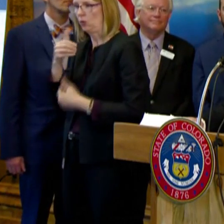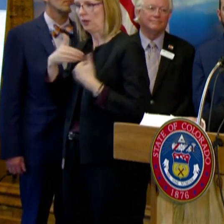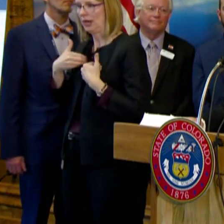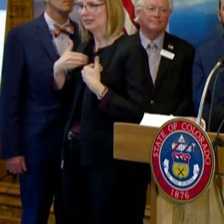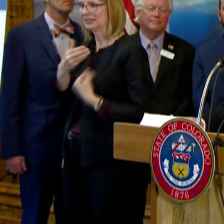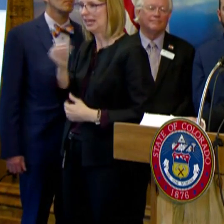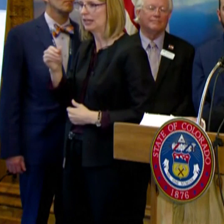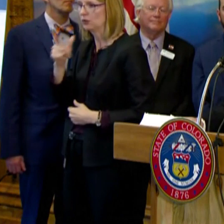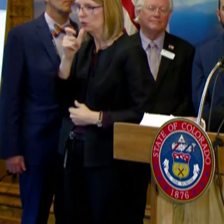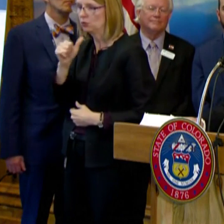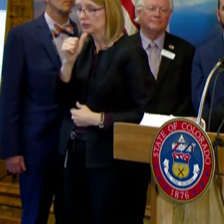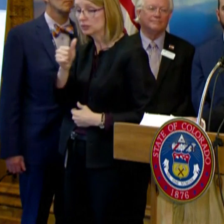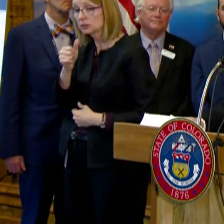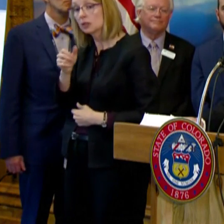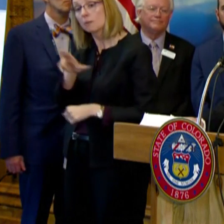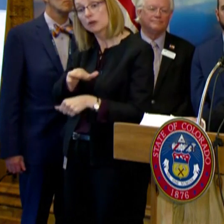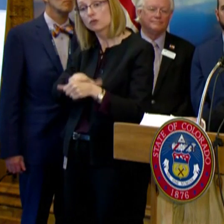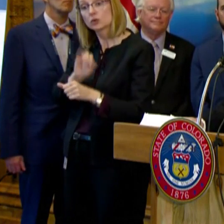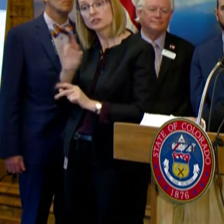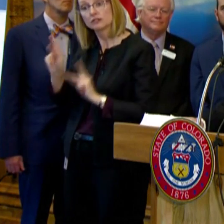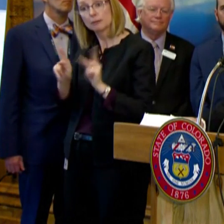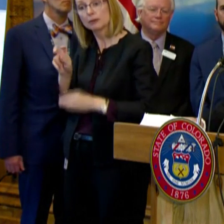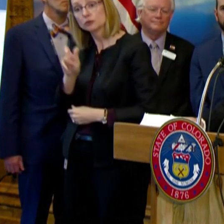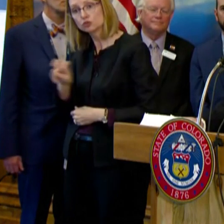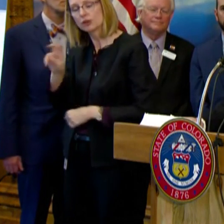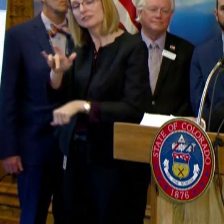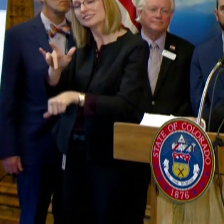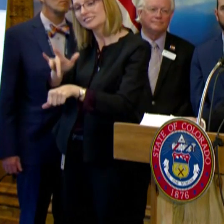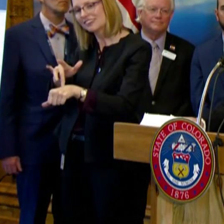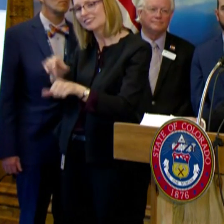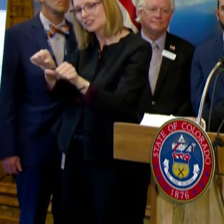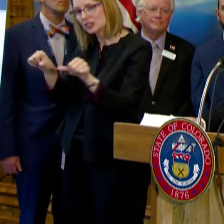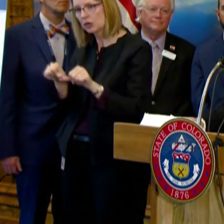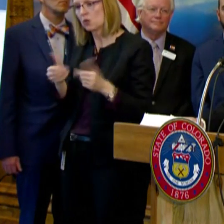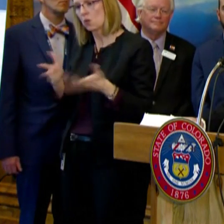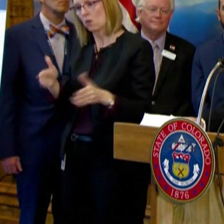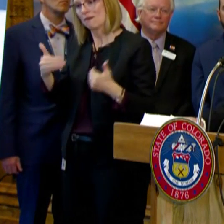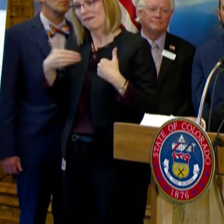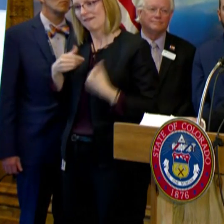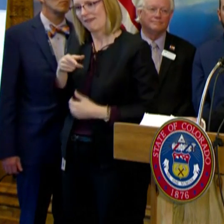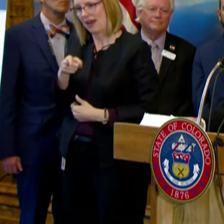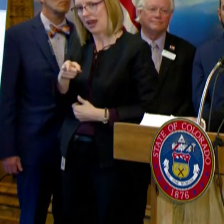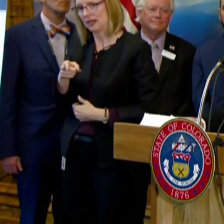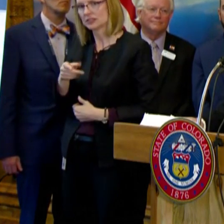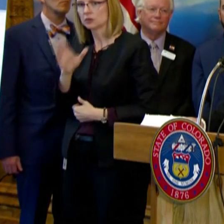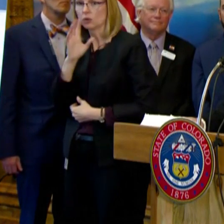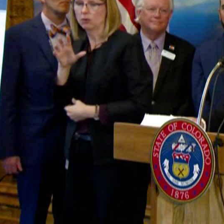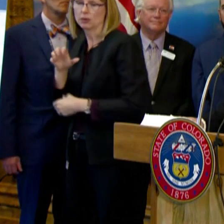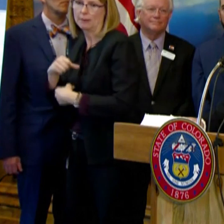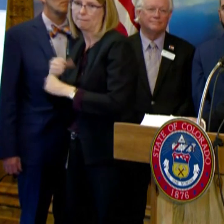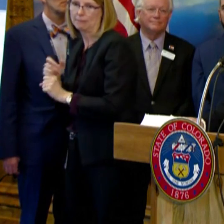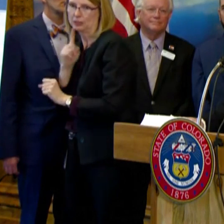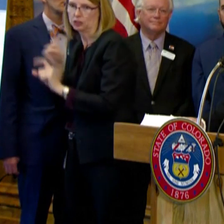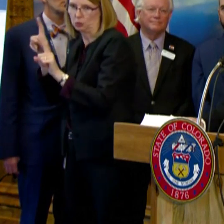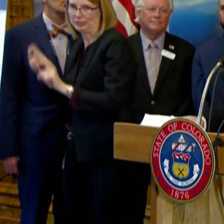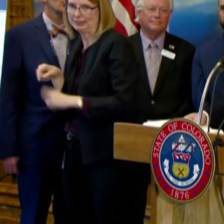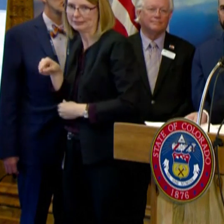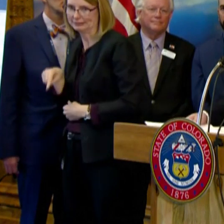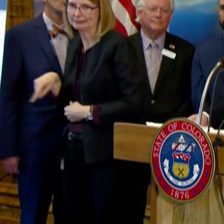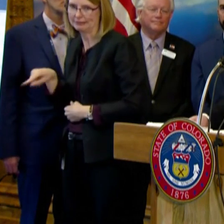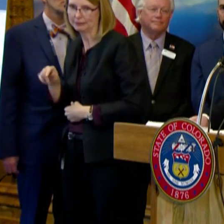travel areas that are at high risk. That will continue as well. It's not one or the other. It's being added on top of the previous